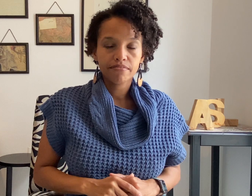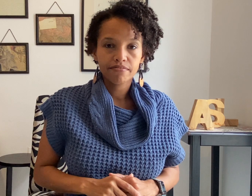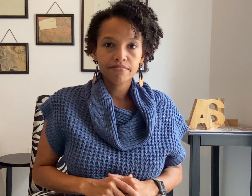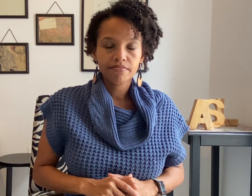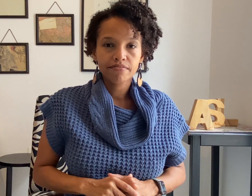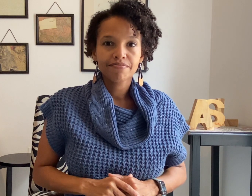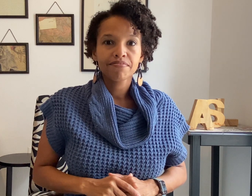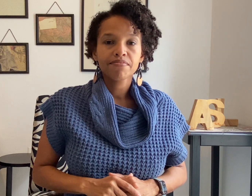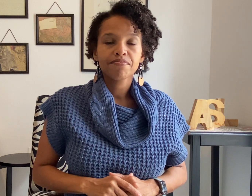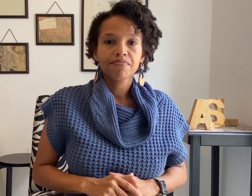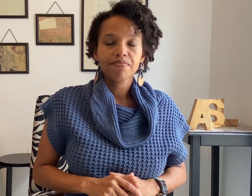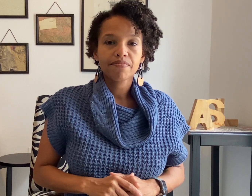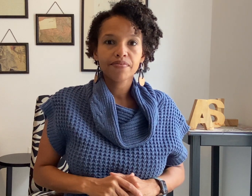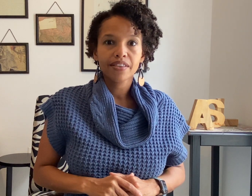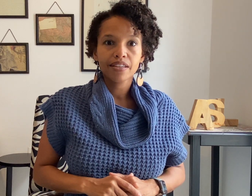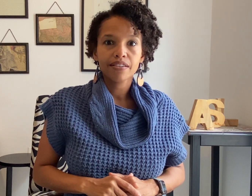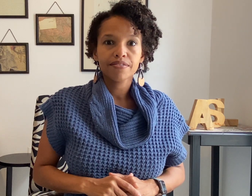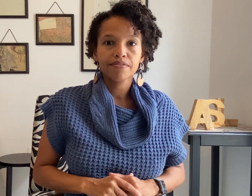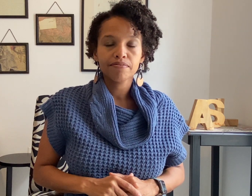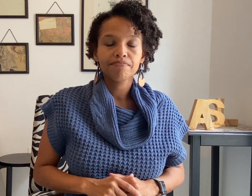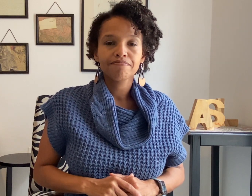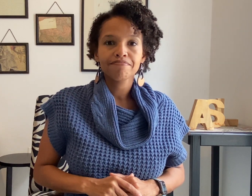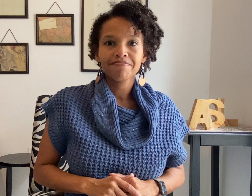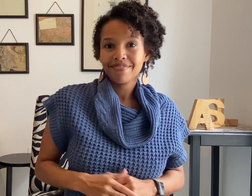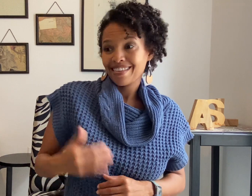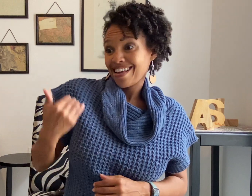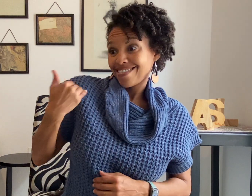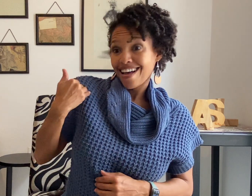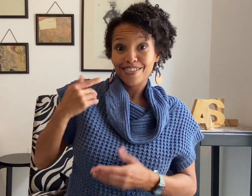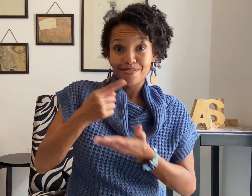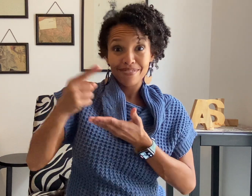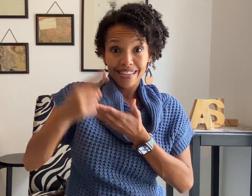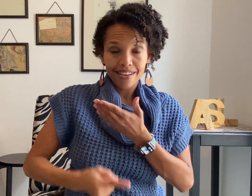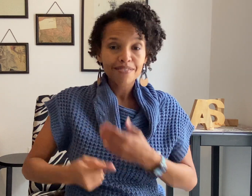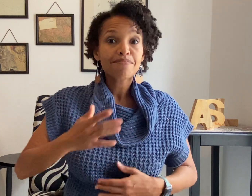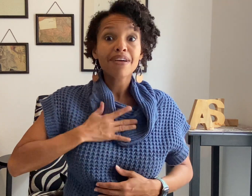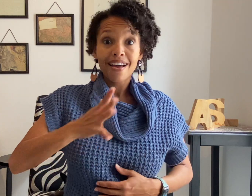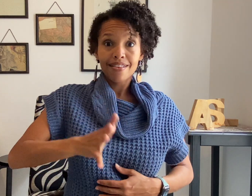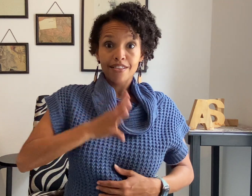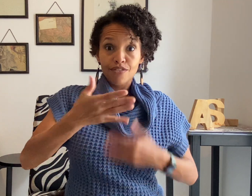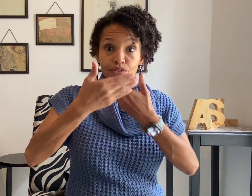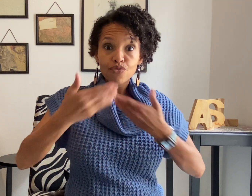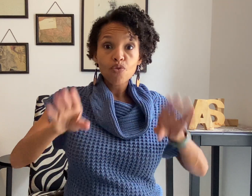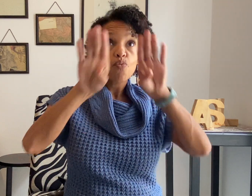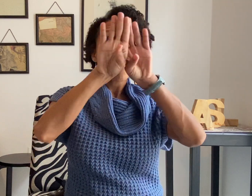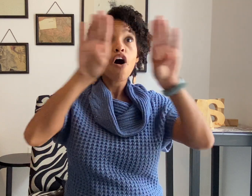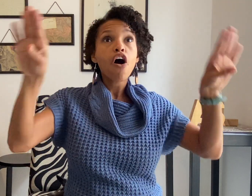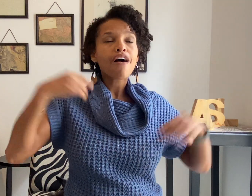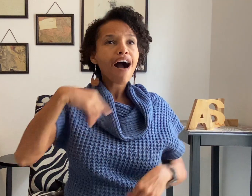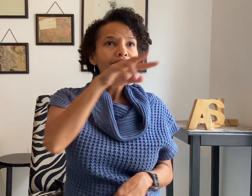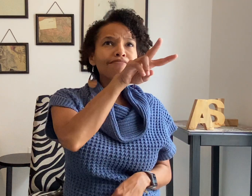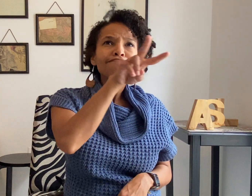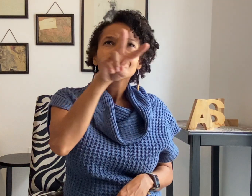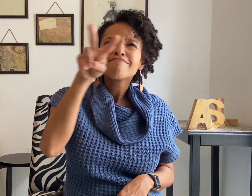Last weekend, I wanted some pictures for my living room wall. So, I went shopping with my